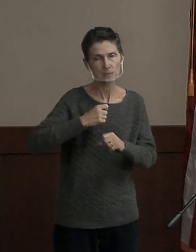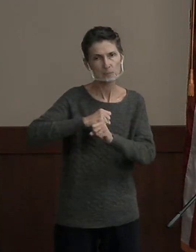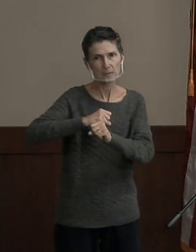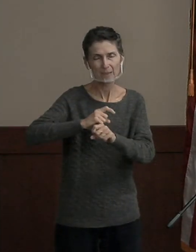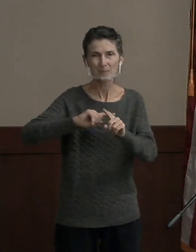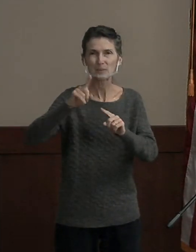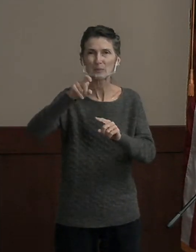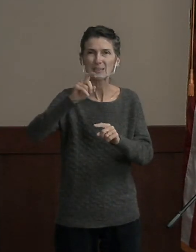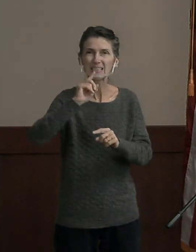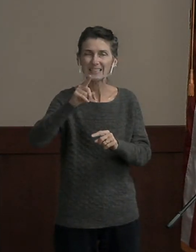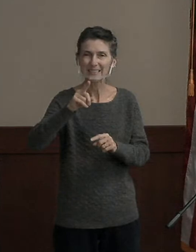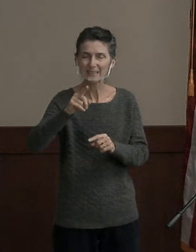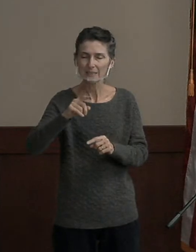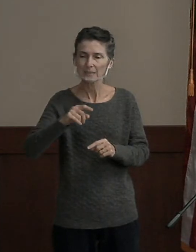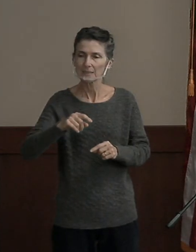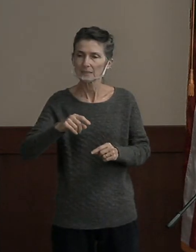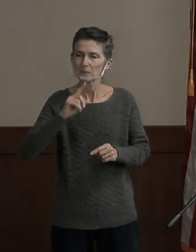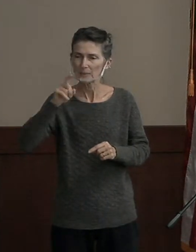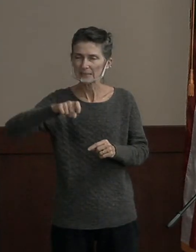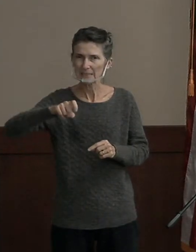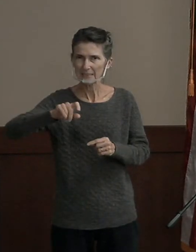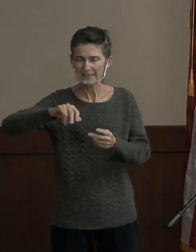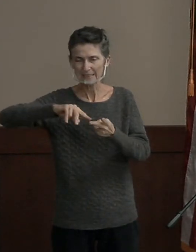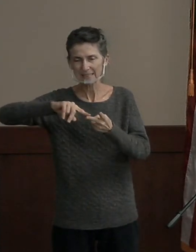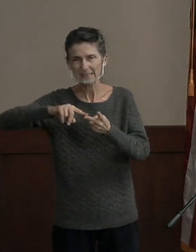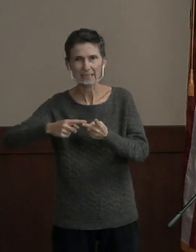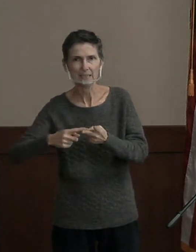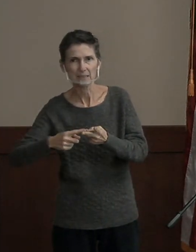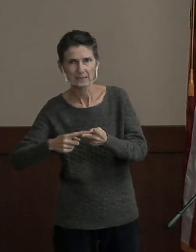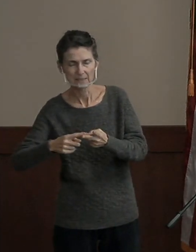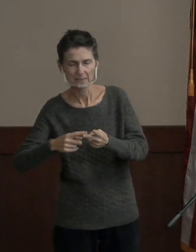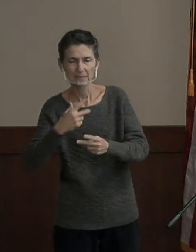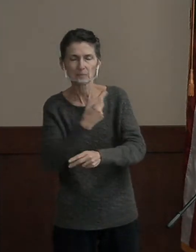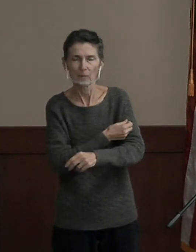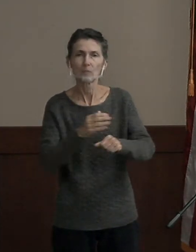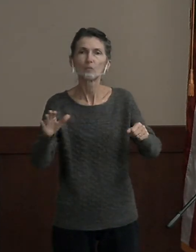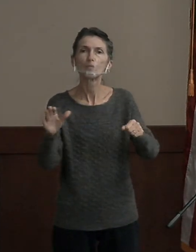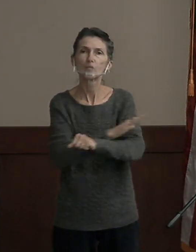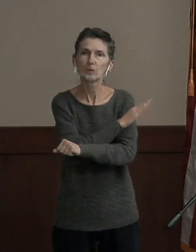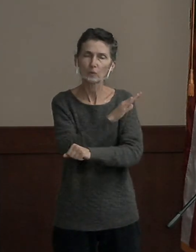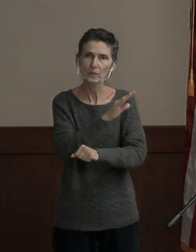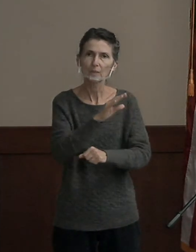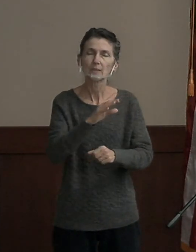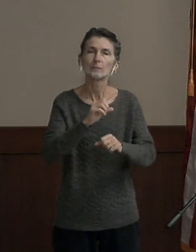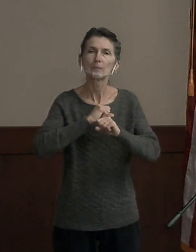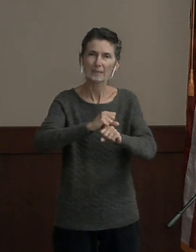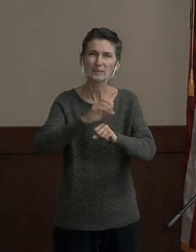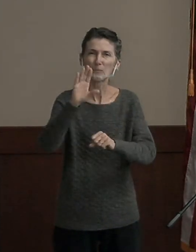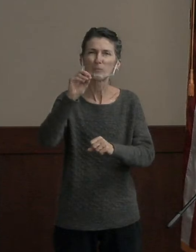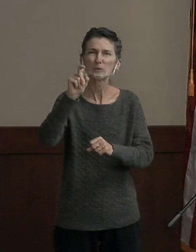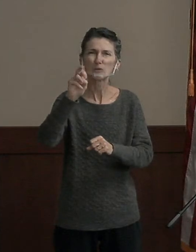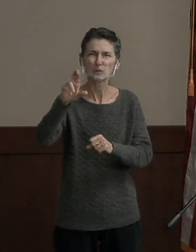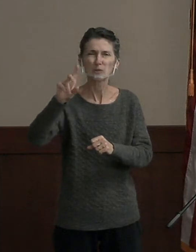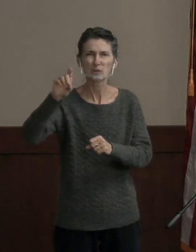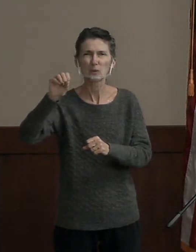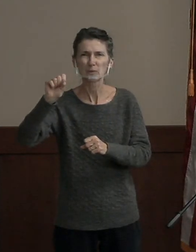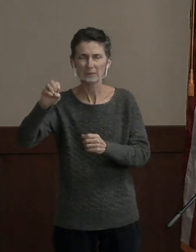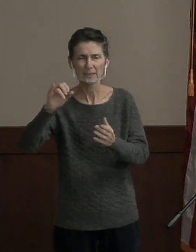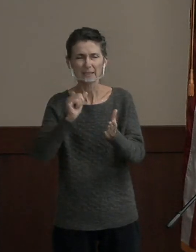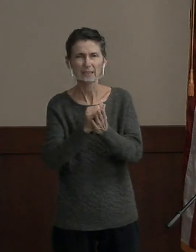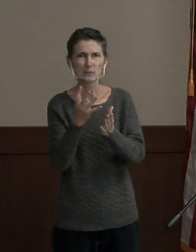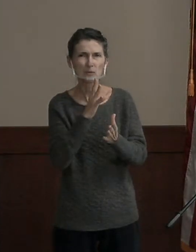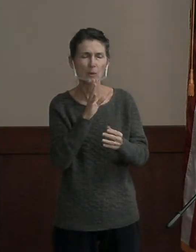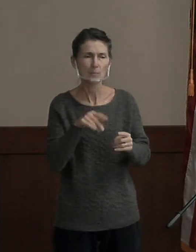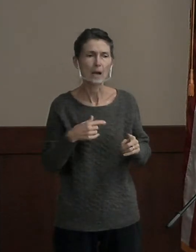but you really need that second dose or almost that booster dose to get you to the full protection, that over 90% effectiveness that's being talked